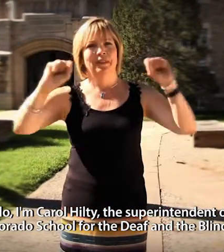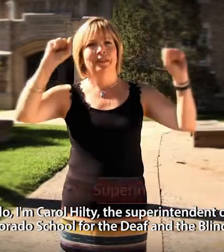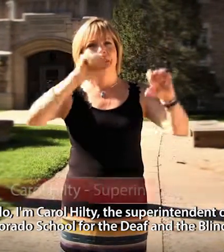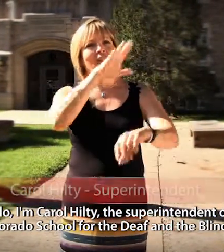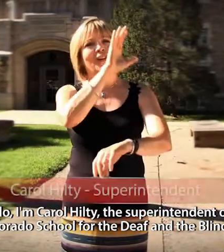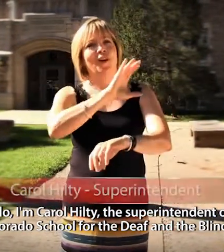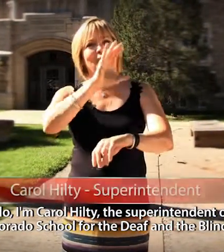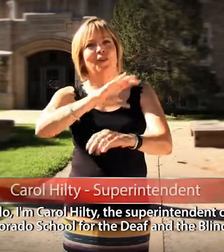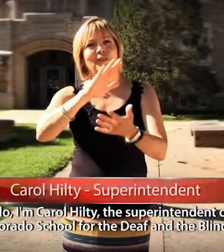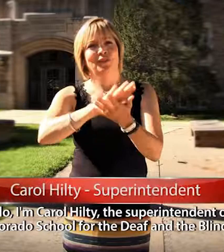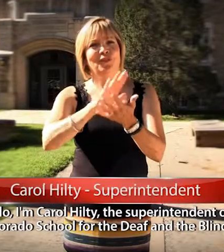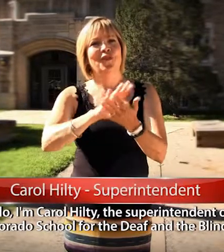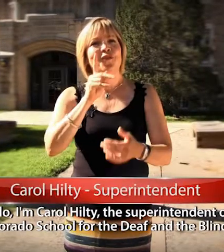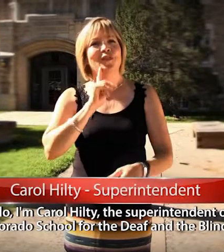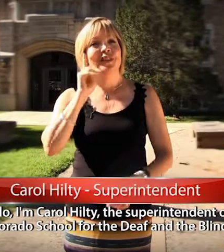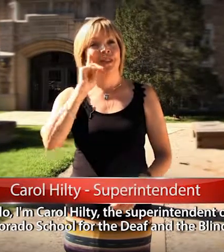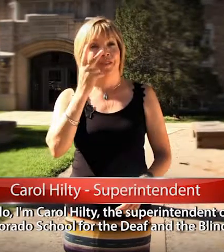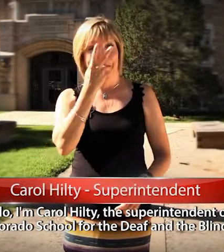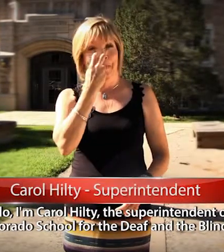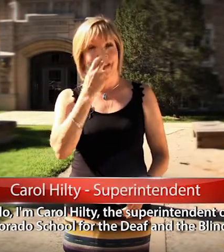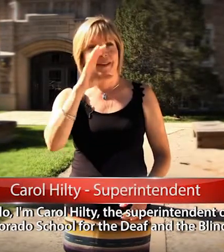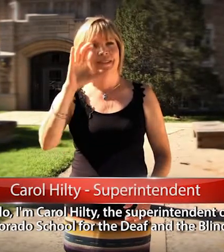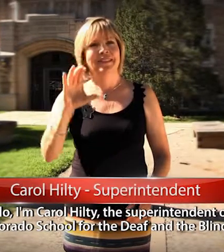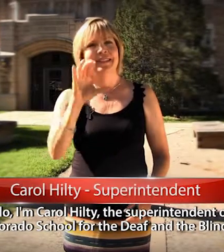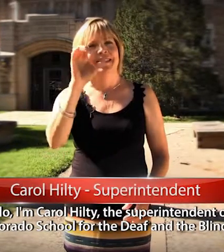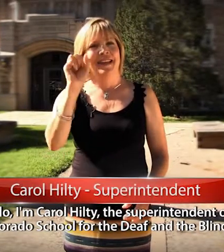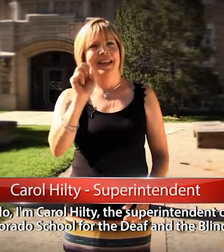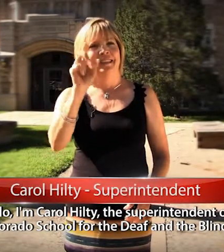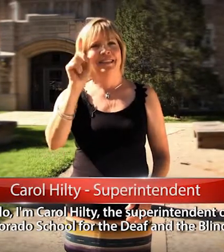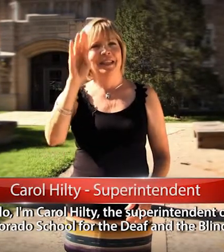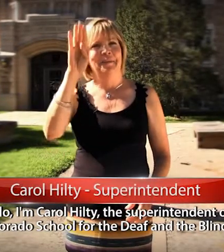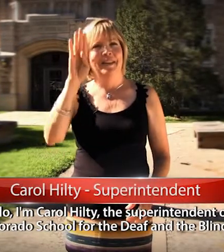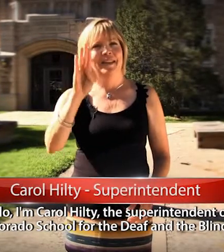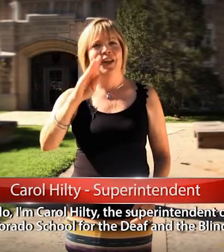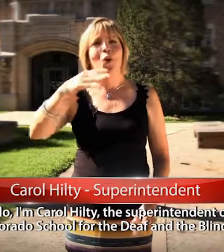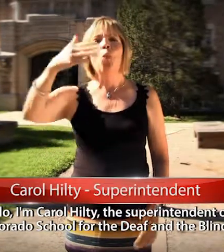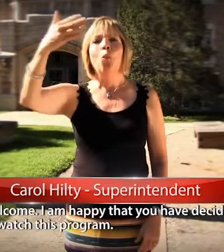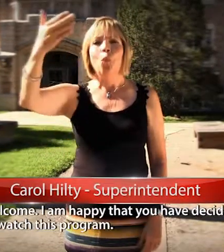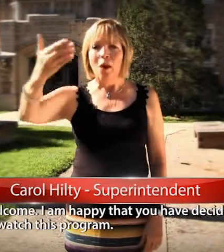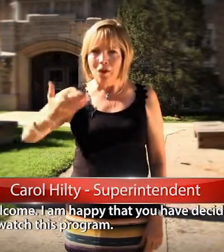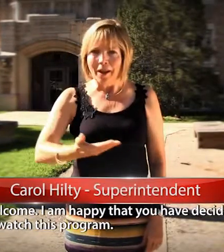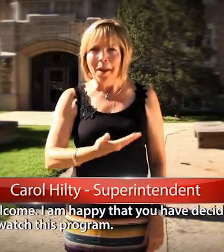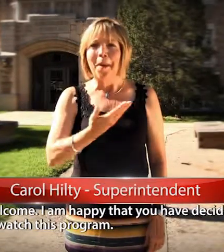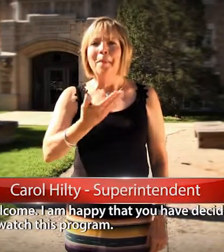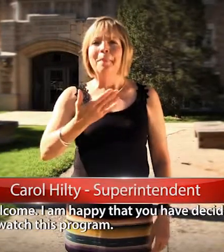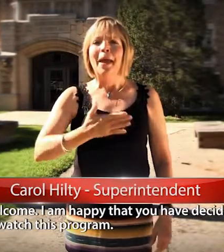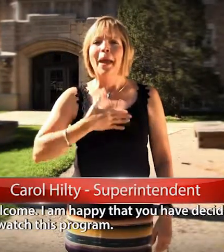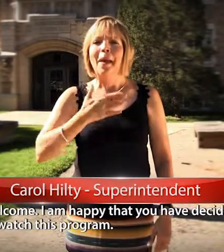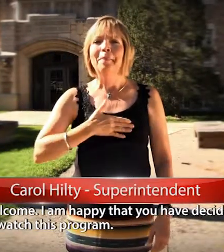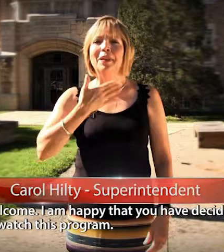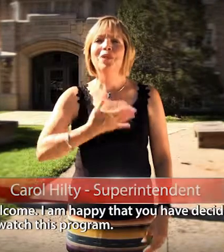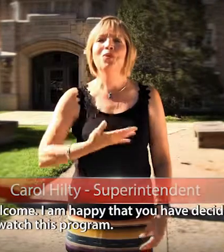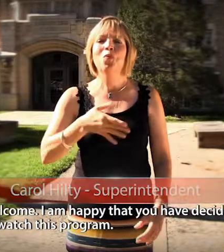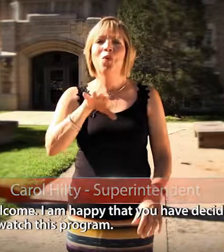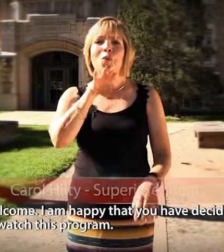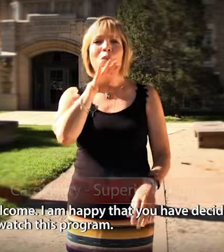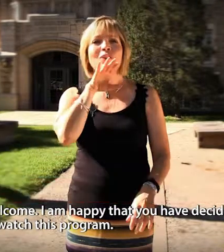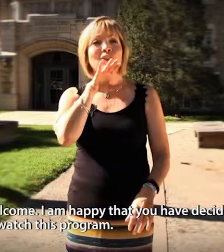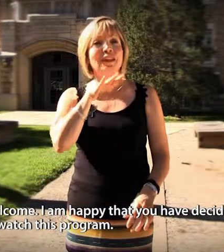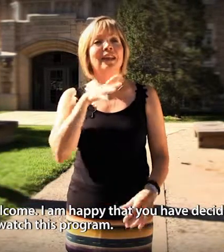Superintendent of the Colorado School for the Deaf and the Blind, CSDB. Welcome. I'm happy that you have decided